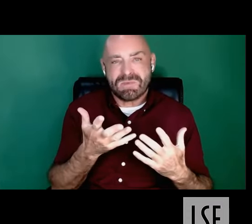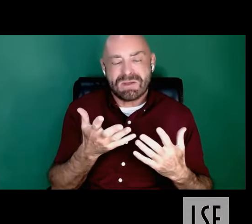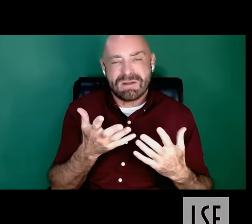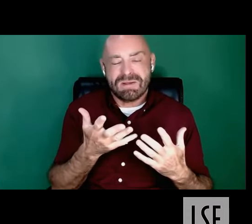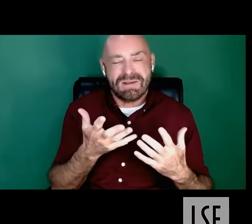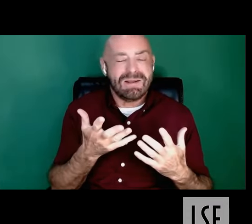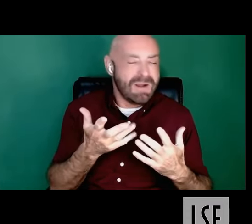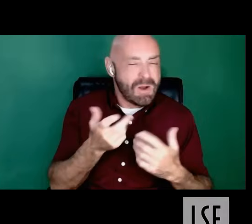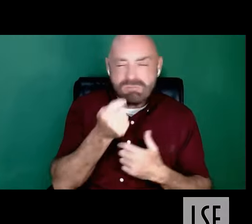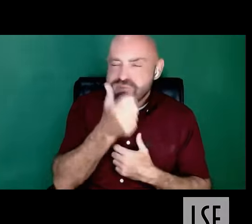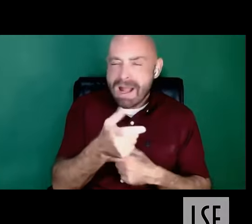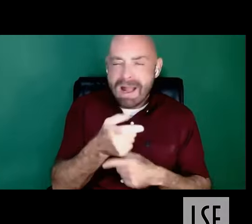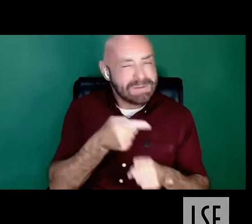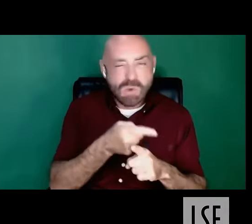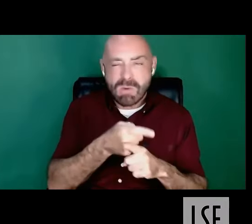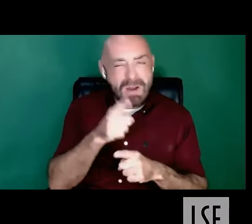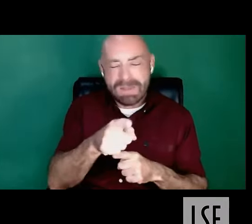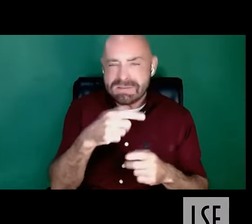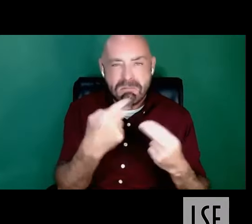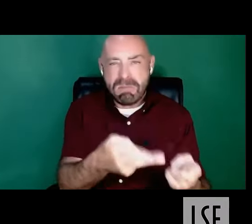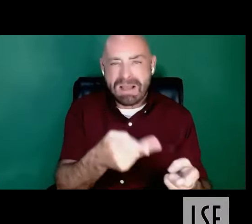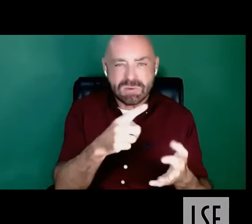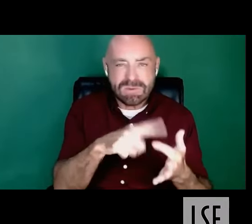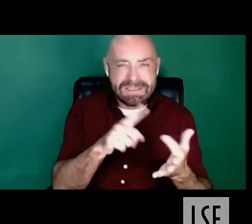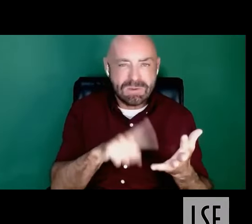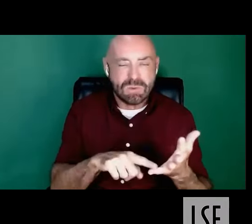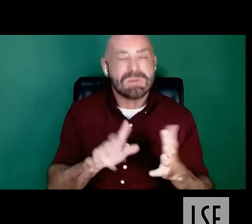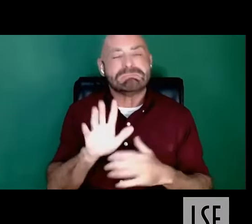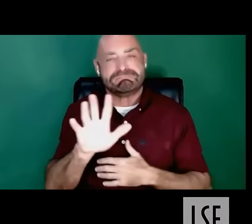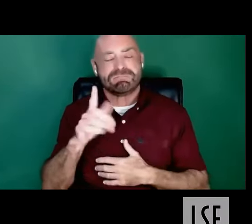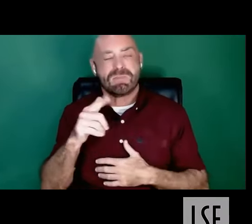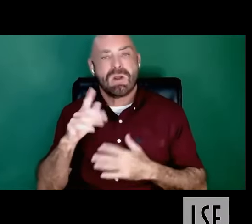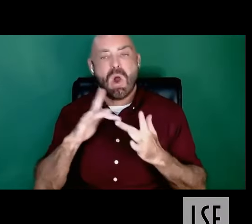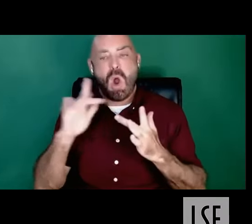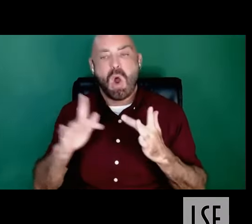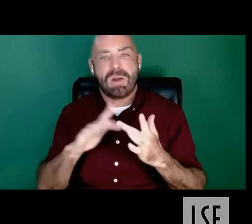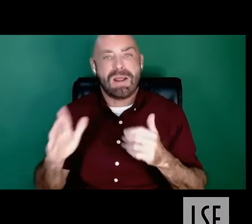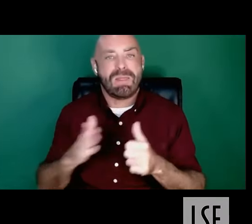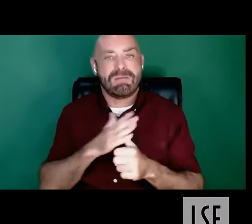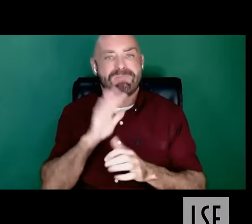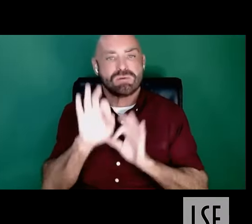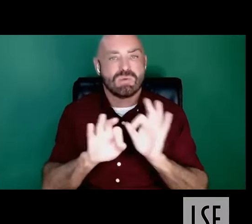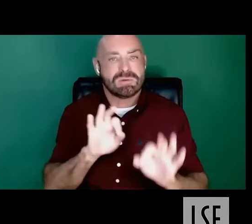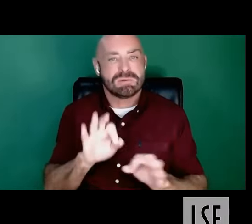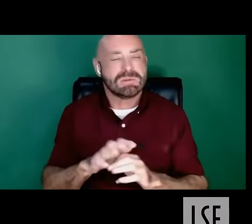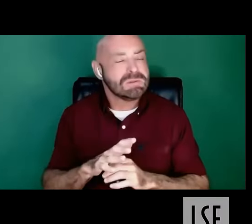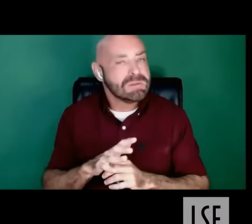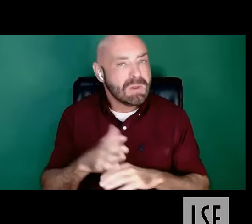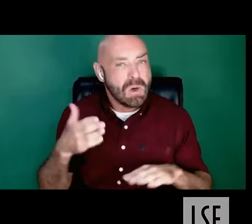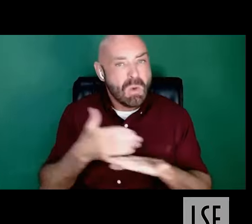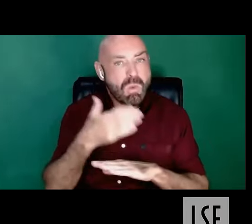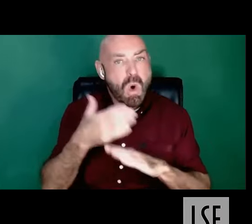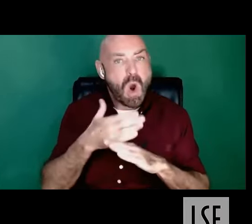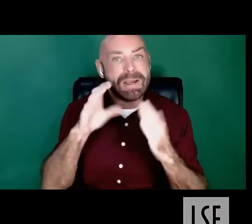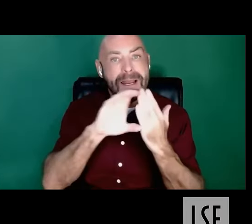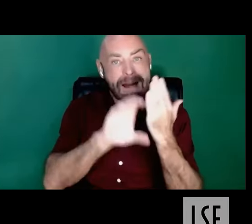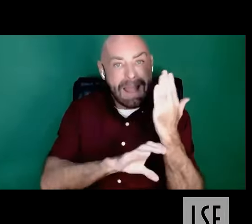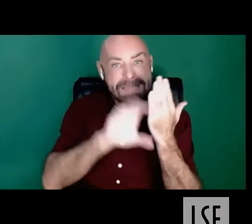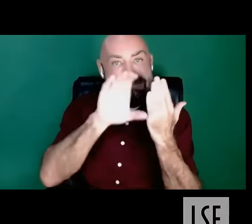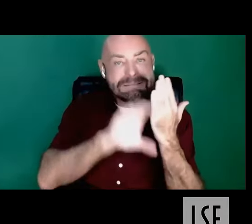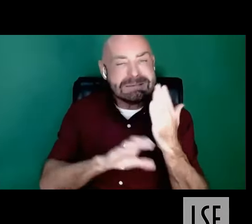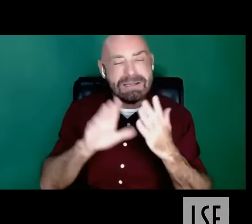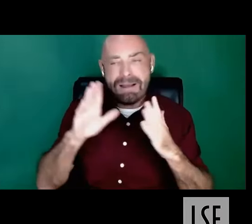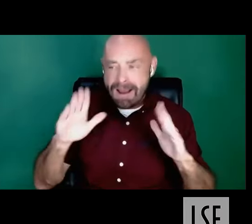Richard, Peter, tell us what you've got online. Yeah, so online, the first question, with the working classes facing high energy